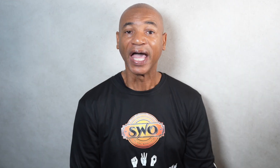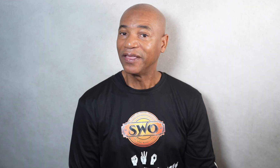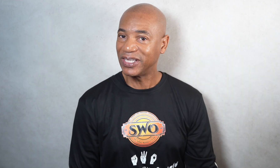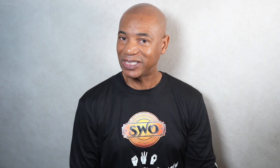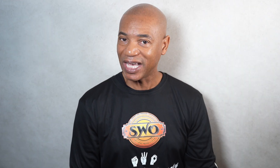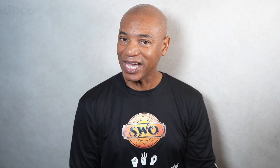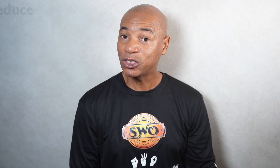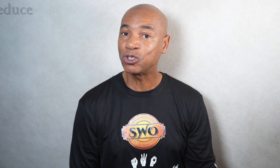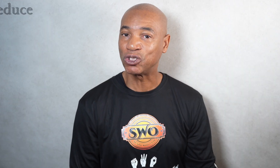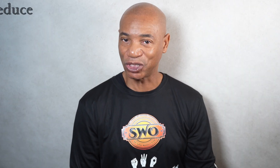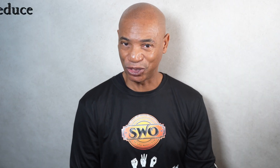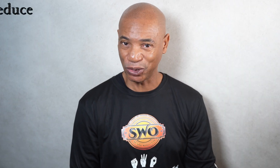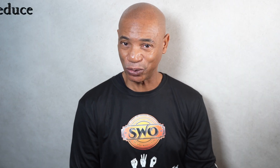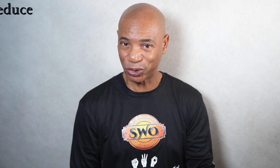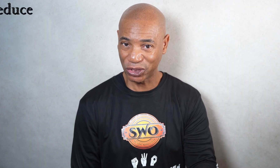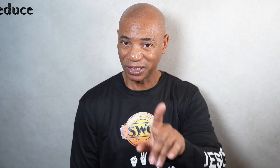The sign to seduce.